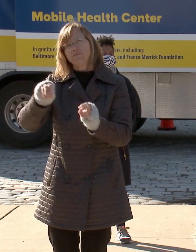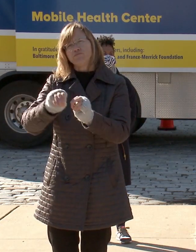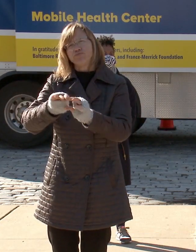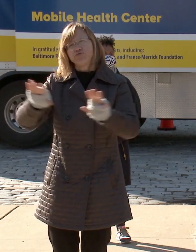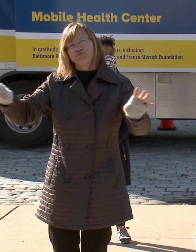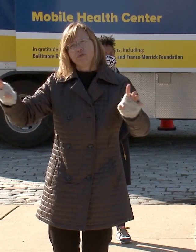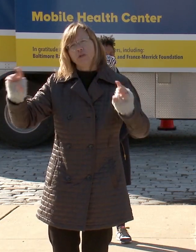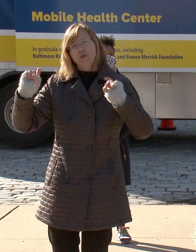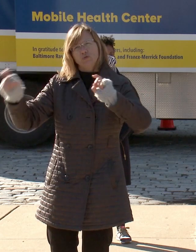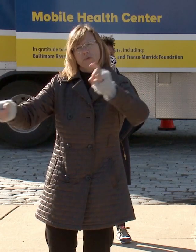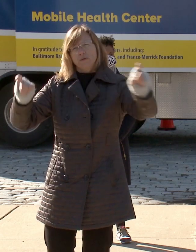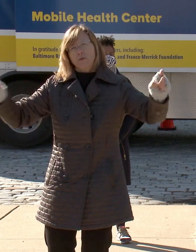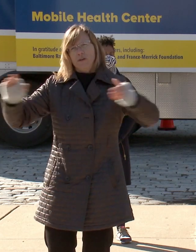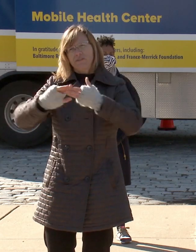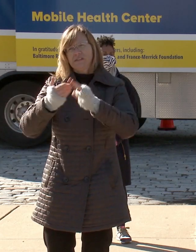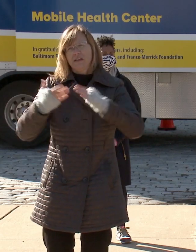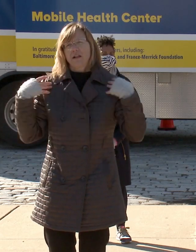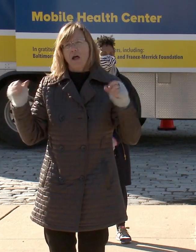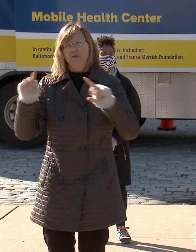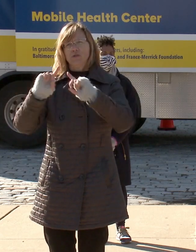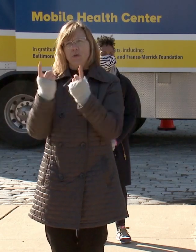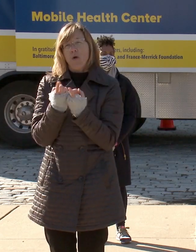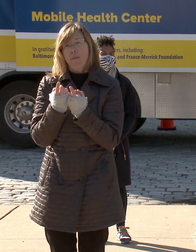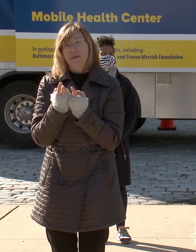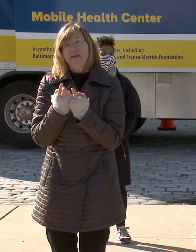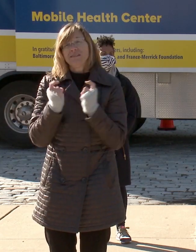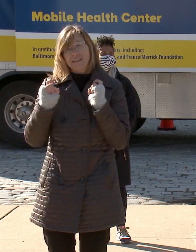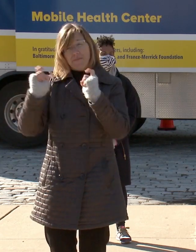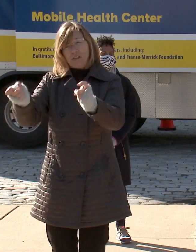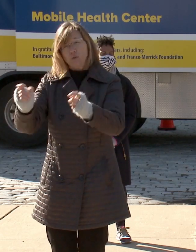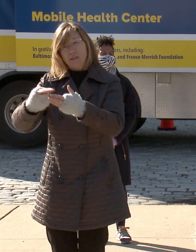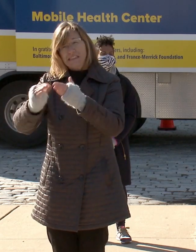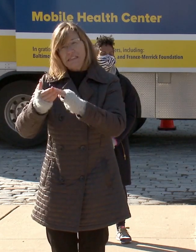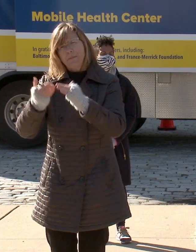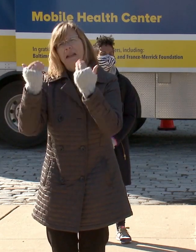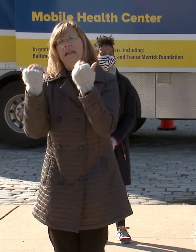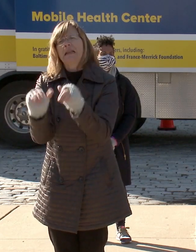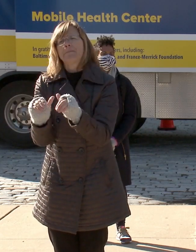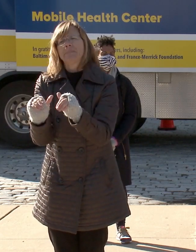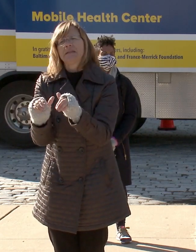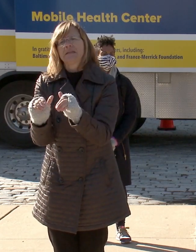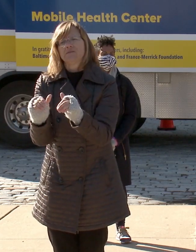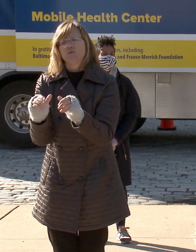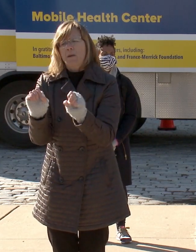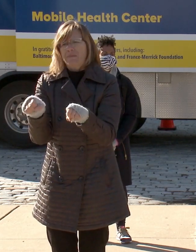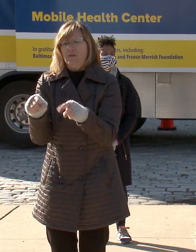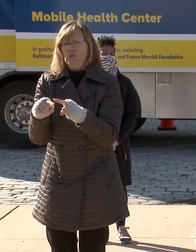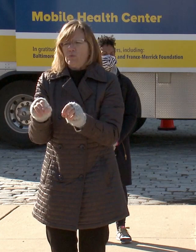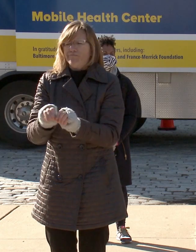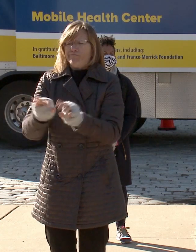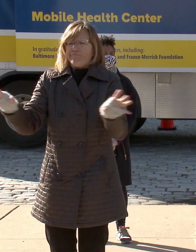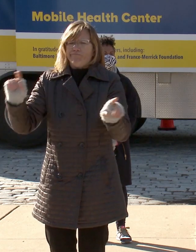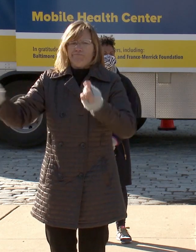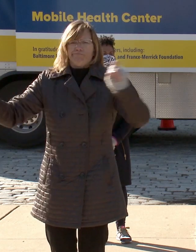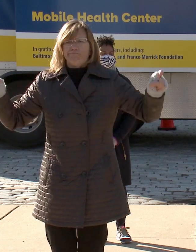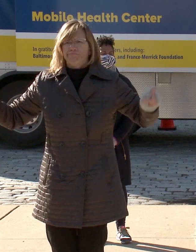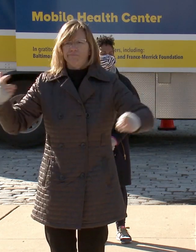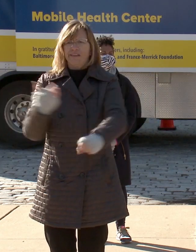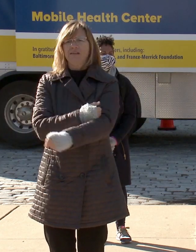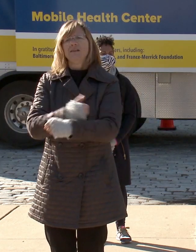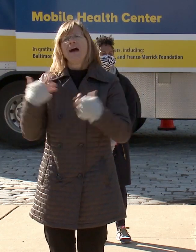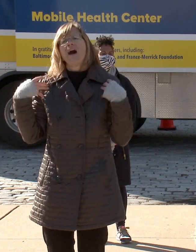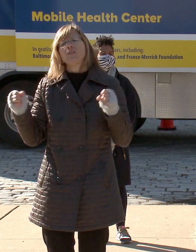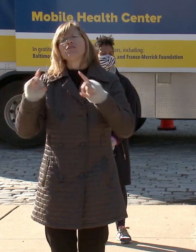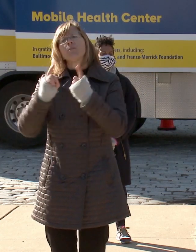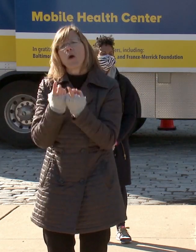the city's health department, giving the city a very limited ability to improve this disparities. I want to thank our health department and all